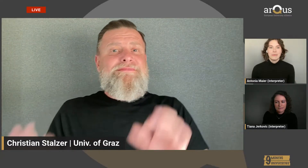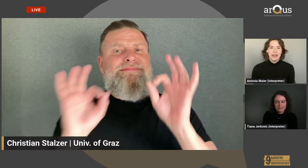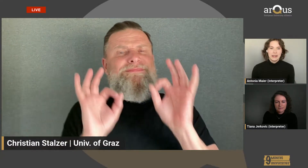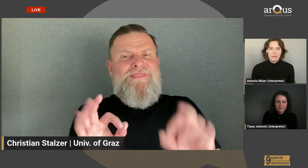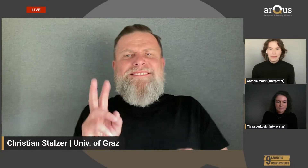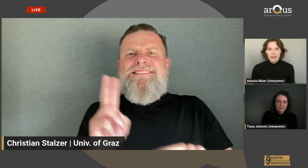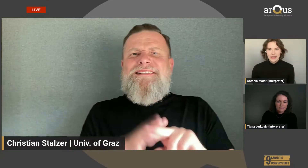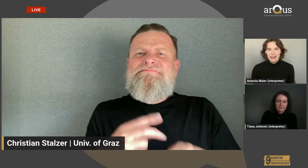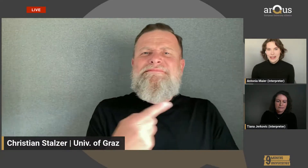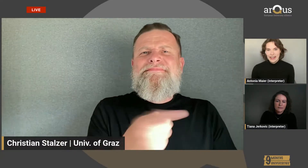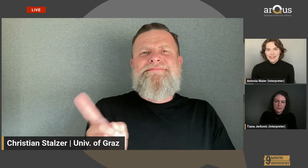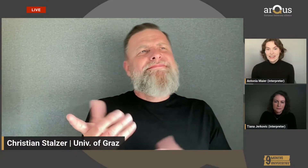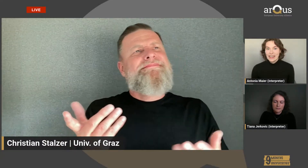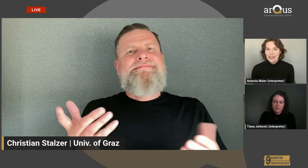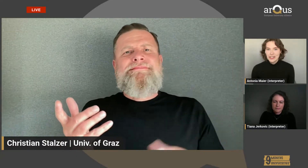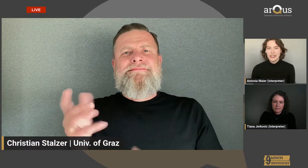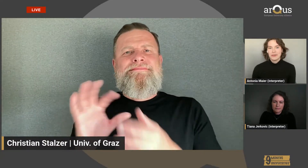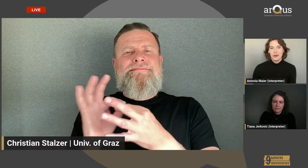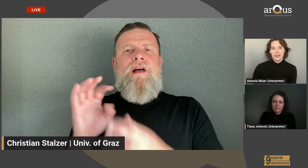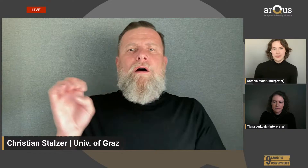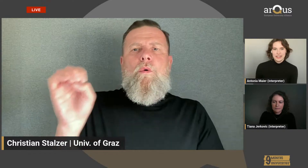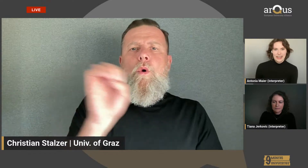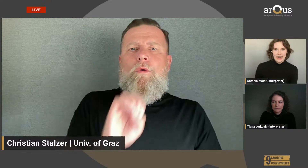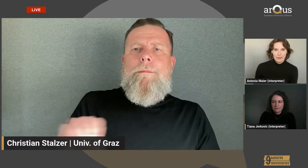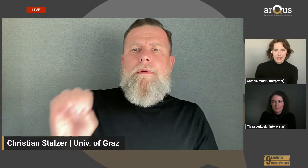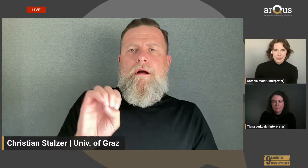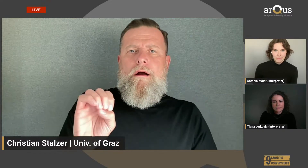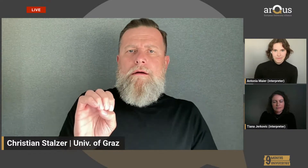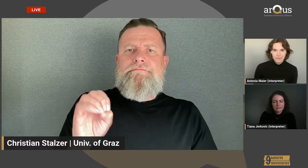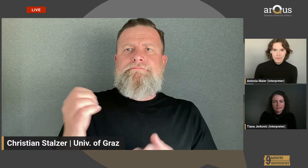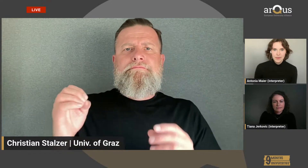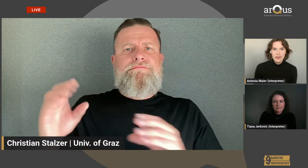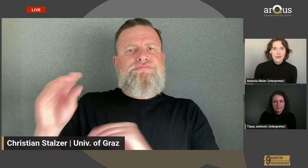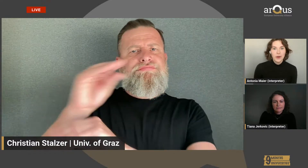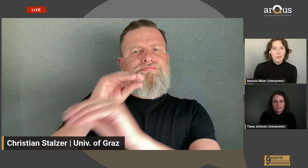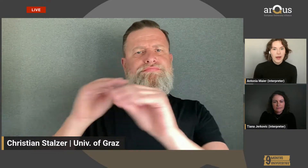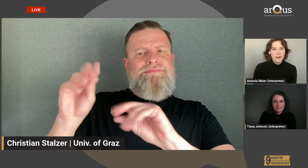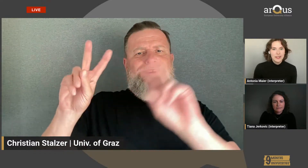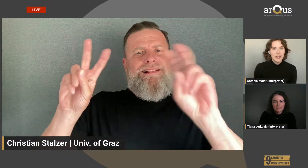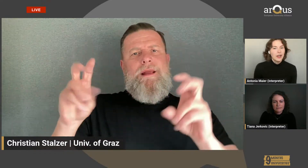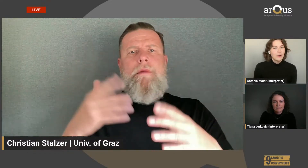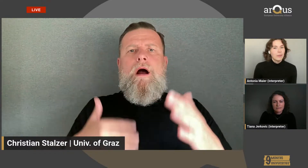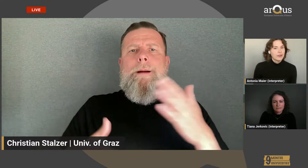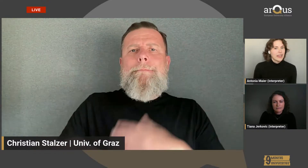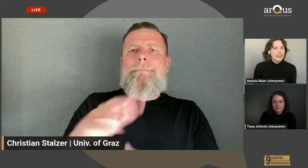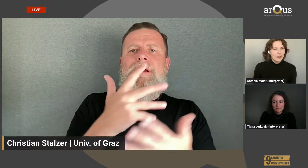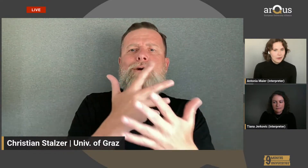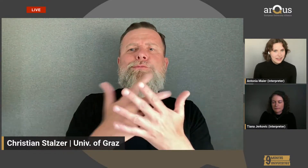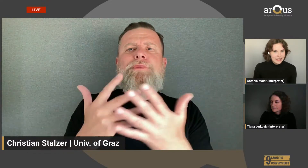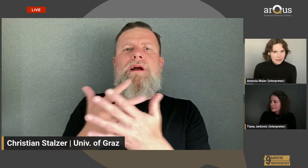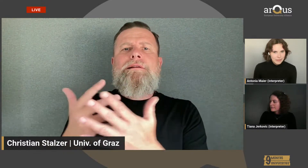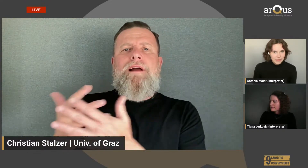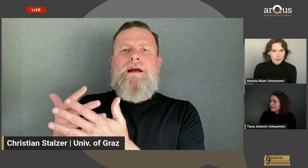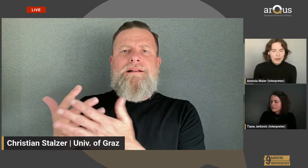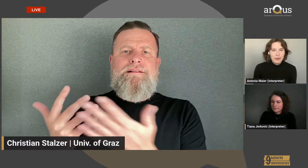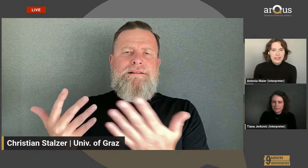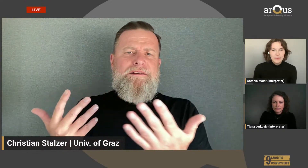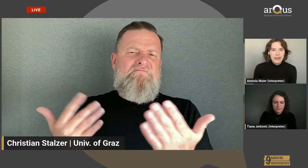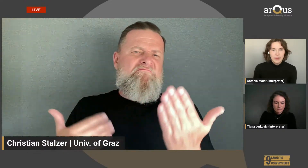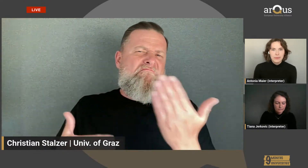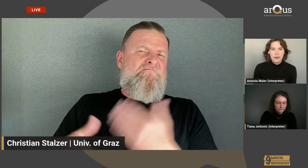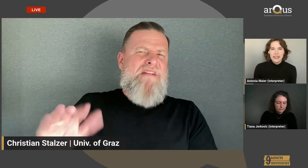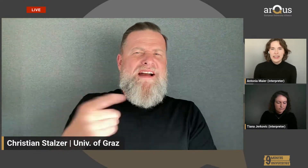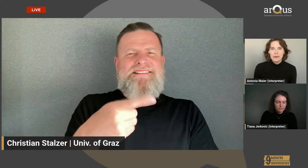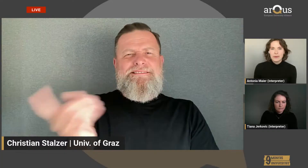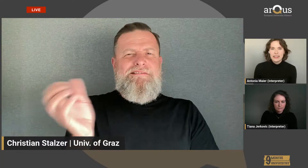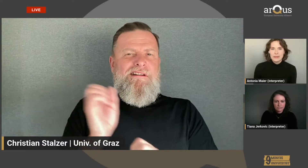that may be asked in English into Austrian Sign Language. So about multilingualism, when we speak